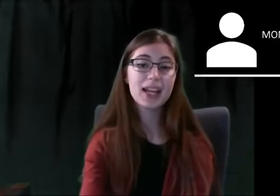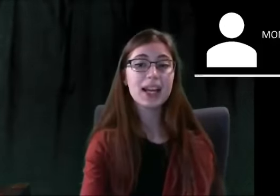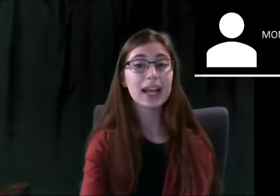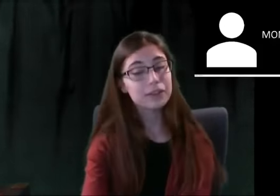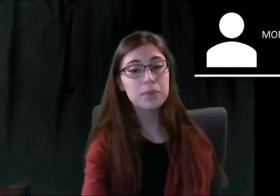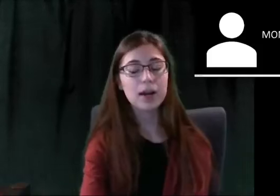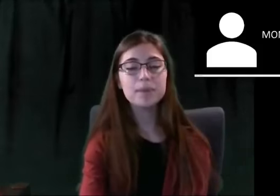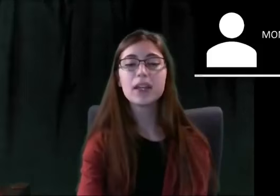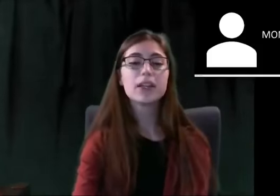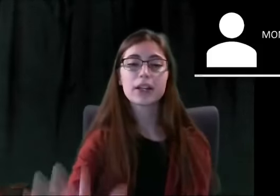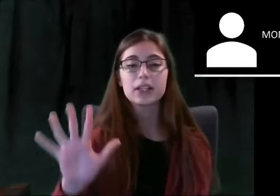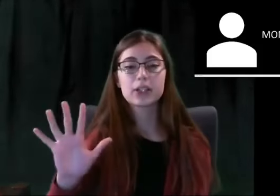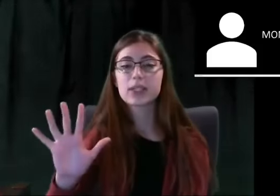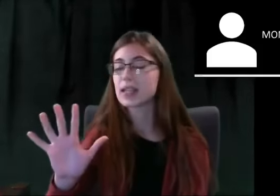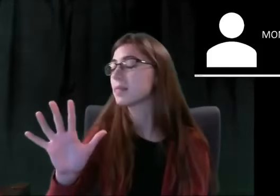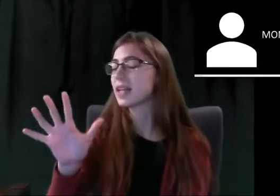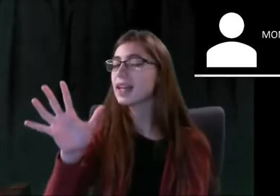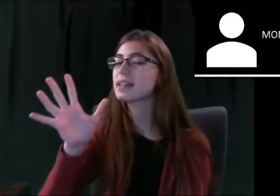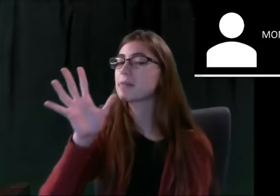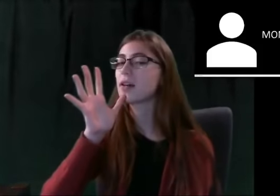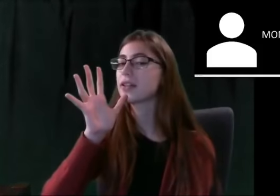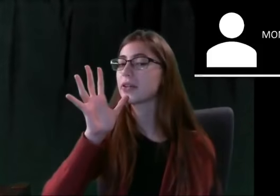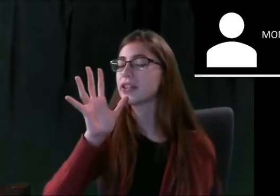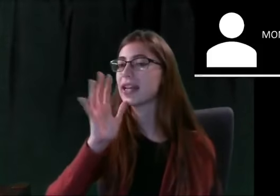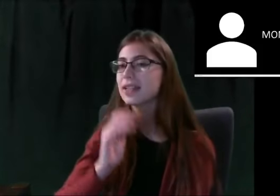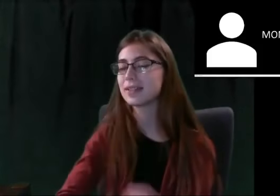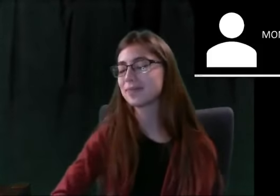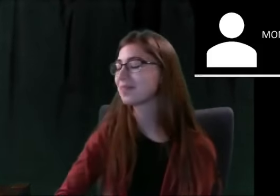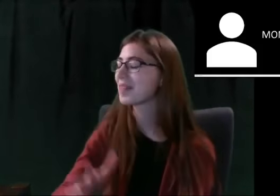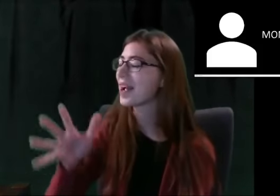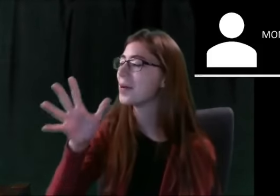And for mom, you're going to do the same thing except on your chin. Mom.